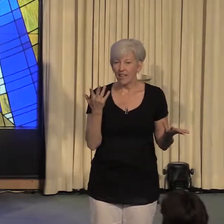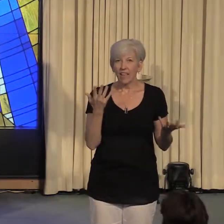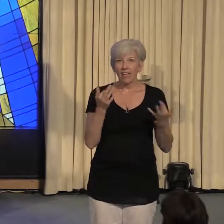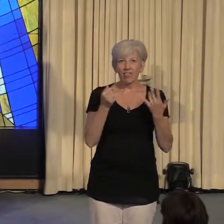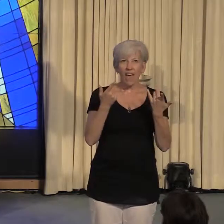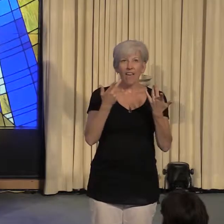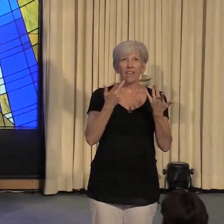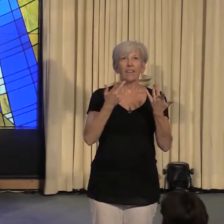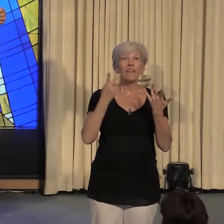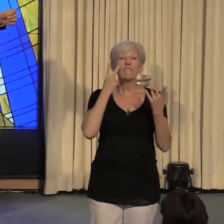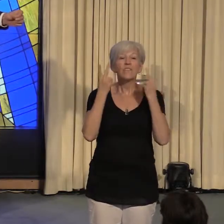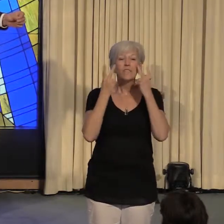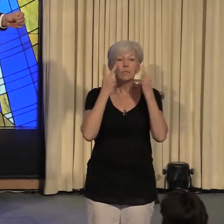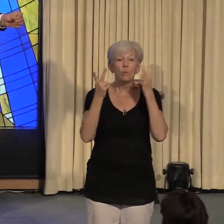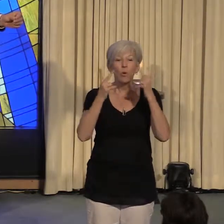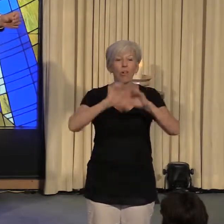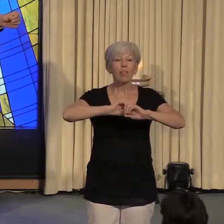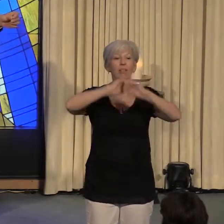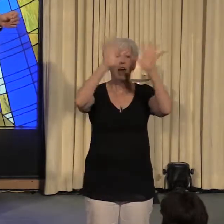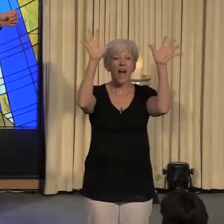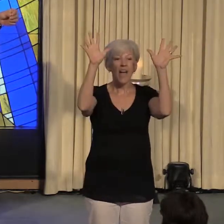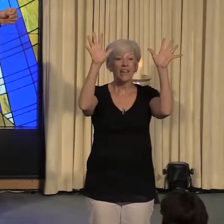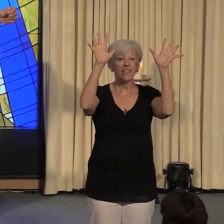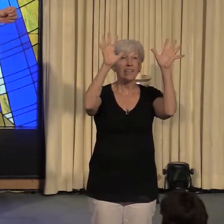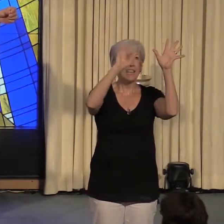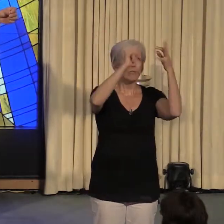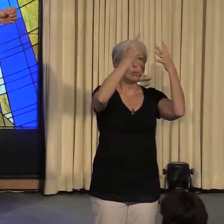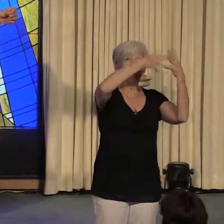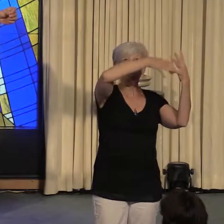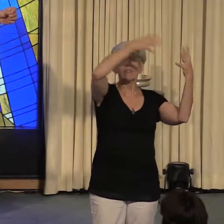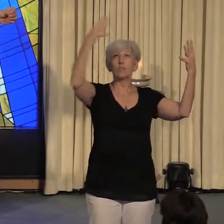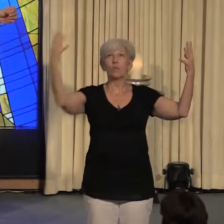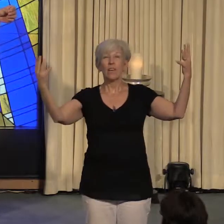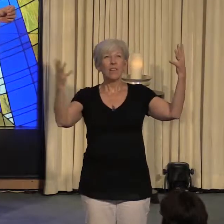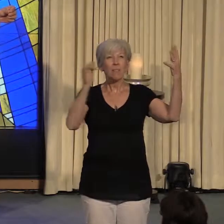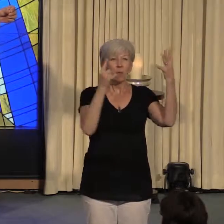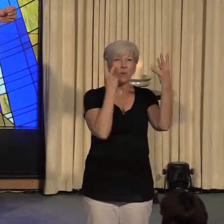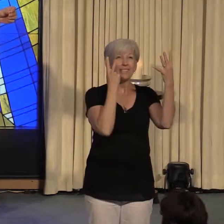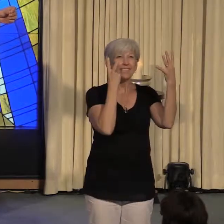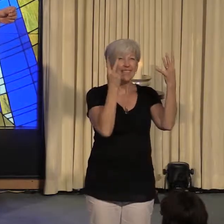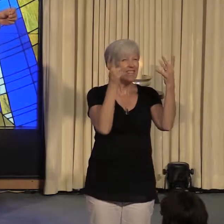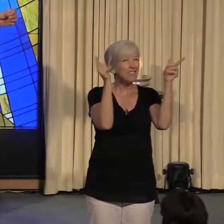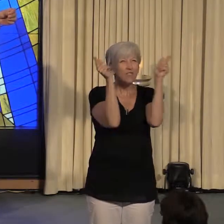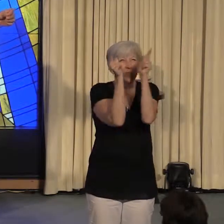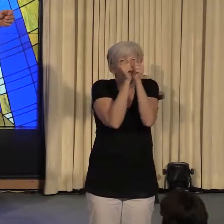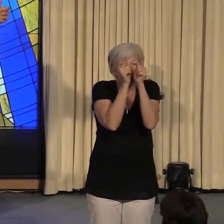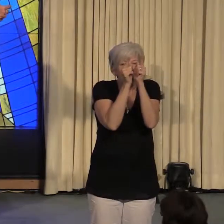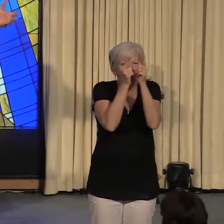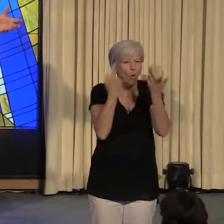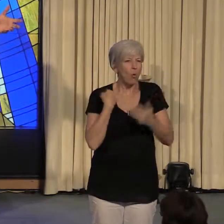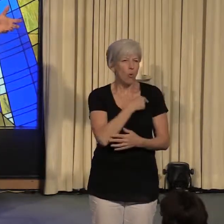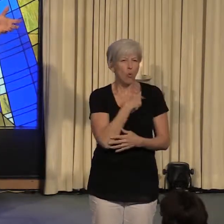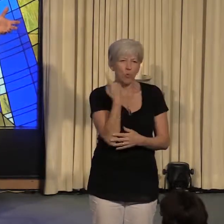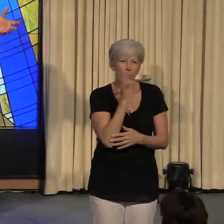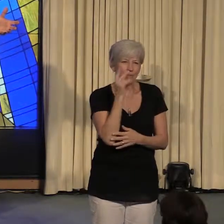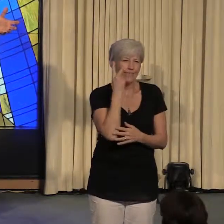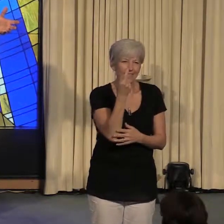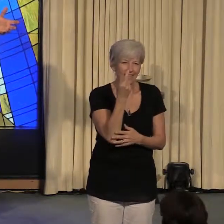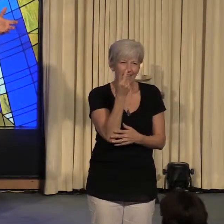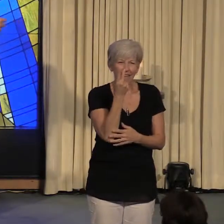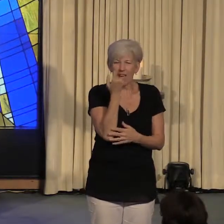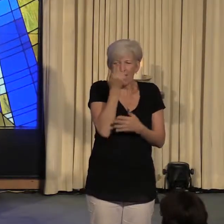light, if you look at the entire electromagnetic spectrum, is extremely small. we only see a tiny fraction of what actually